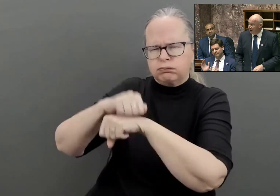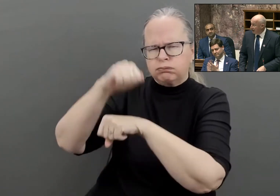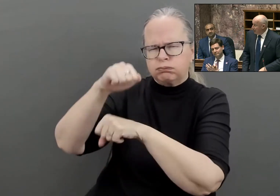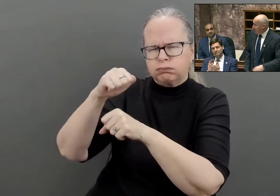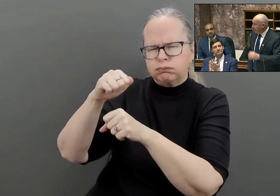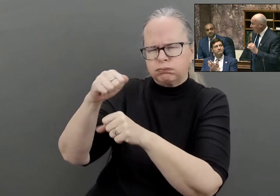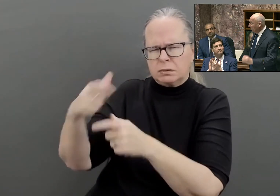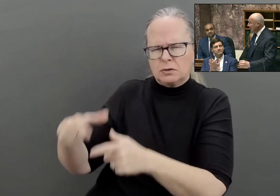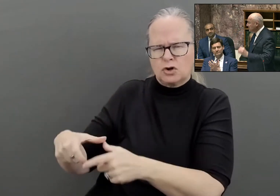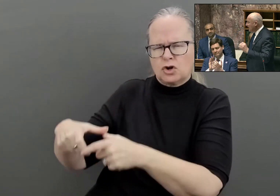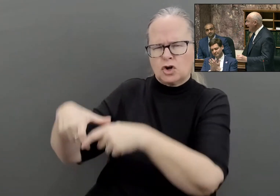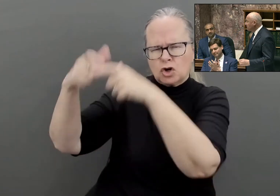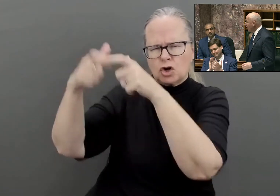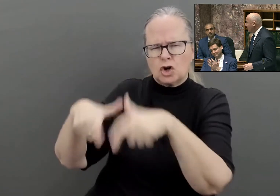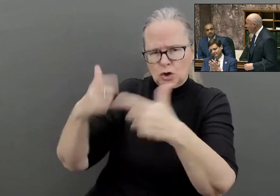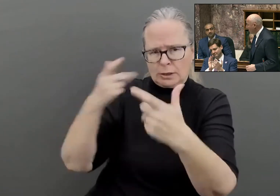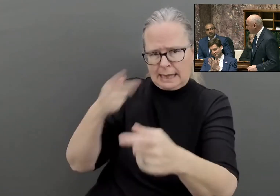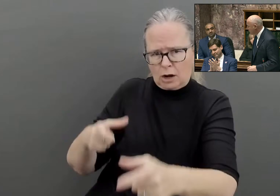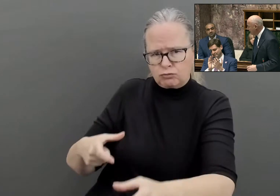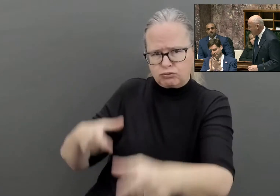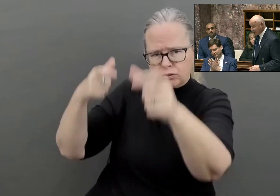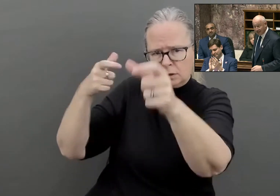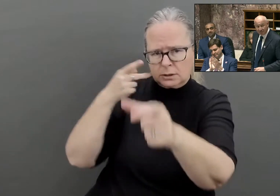project building Star Trek,